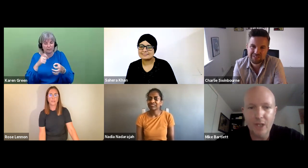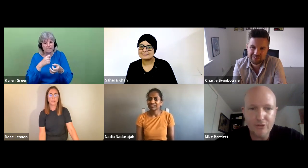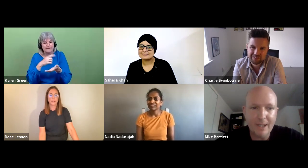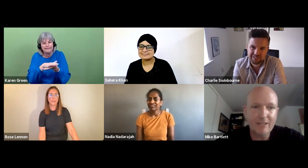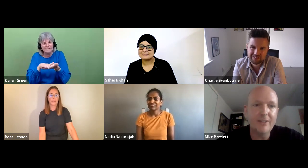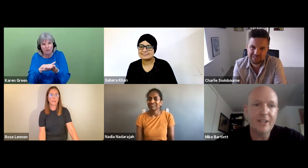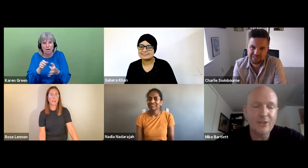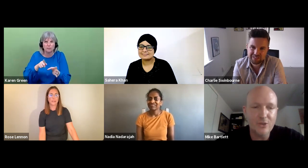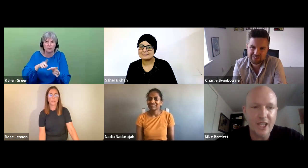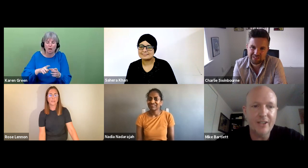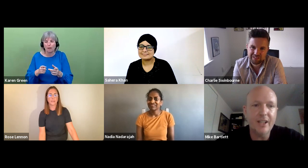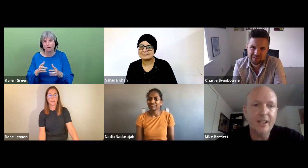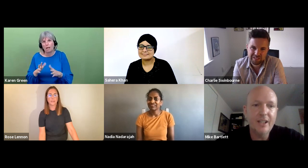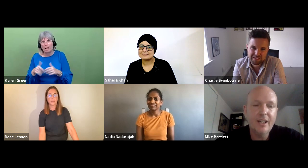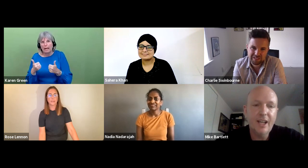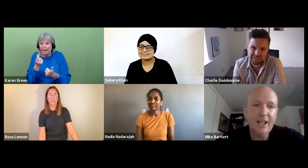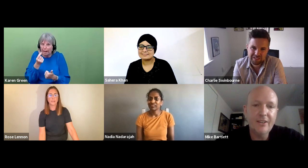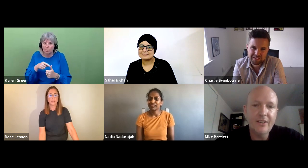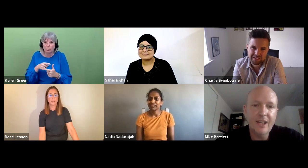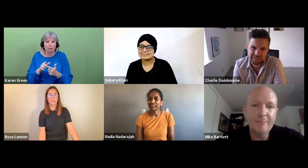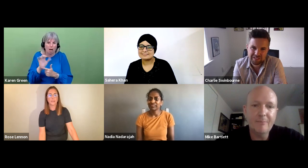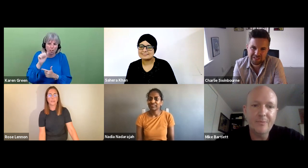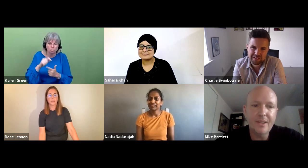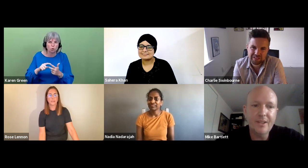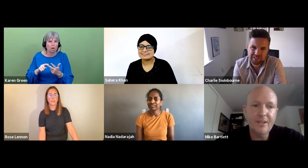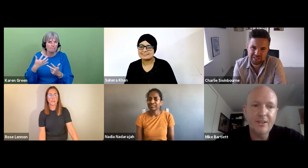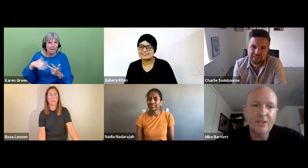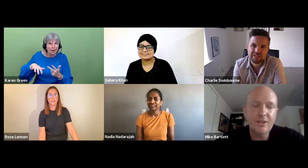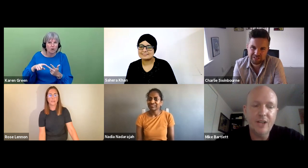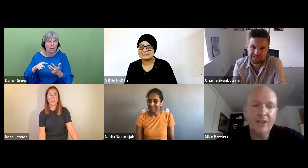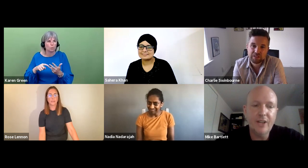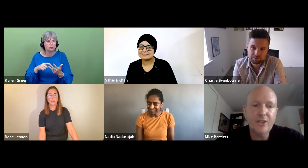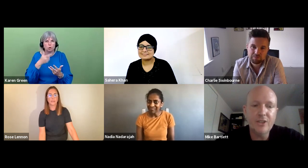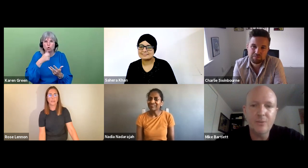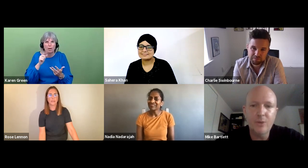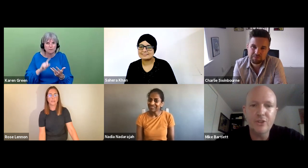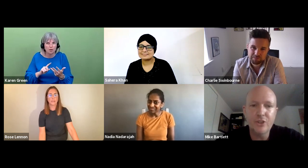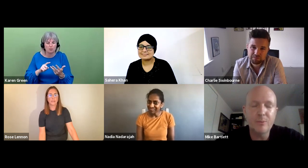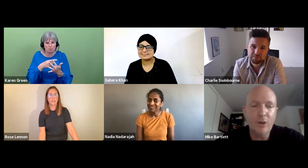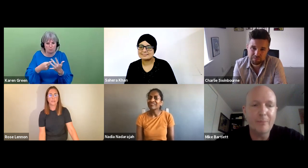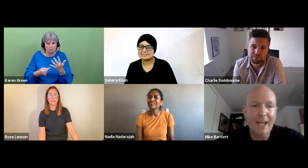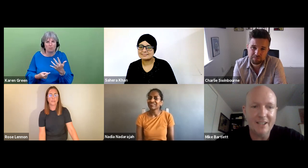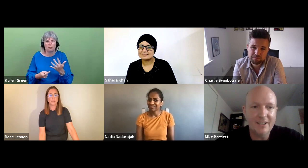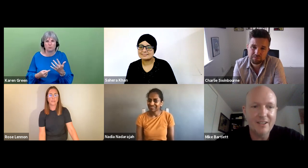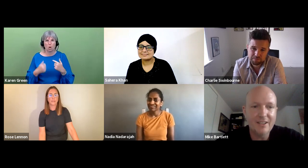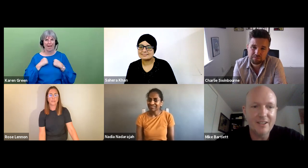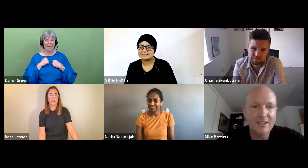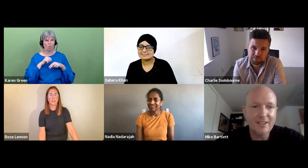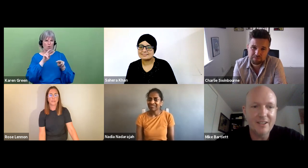cultural background is, your gender, and our notions of what's good and what's bad are